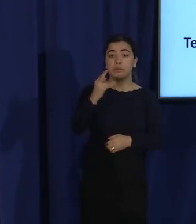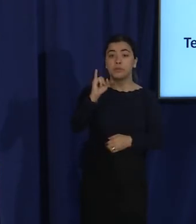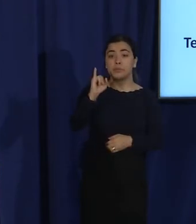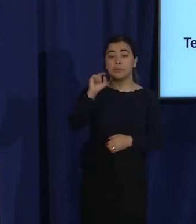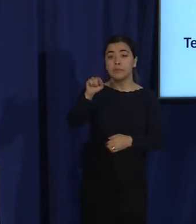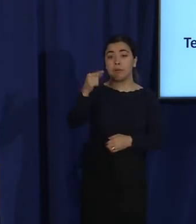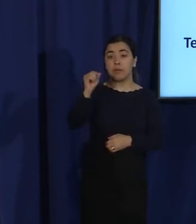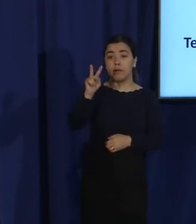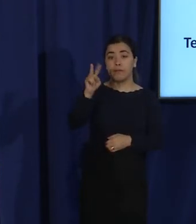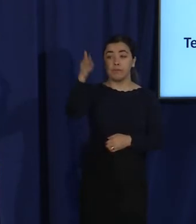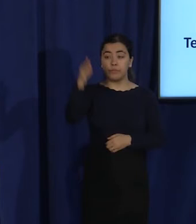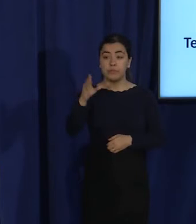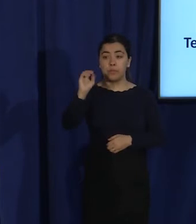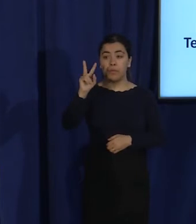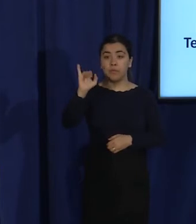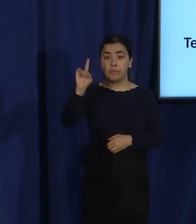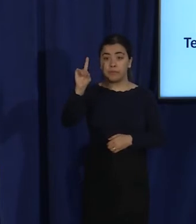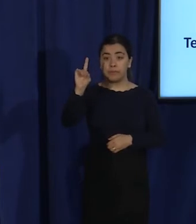chi.gov/COVID- or